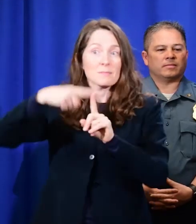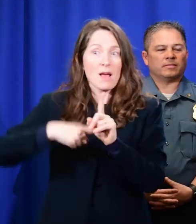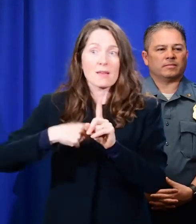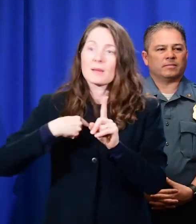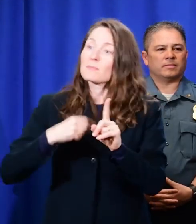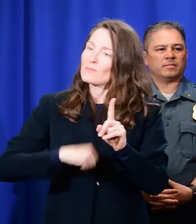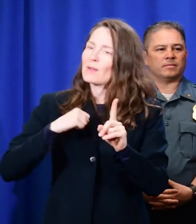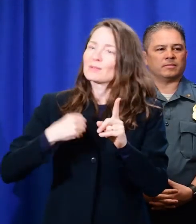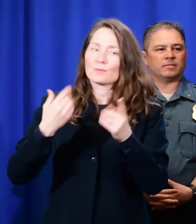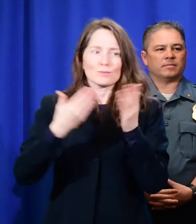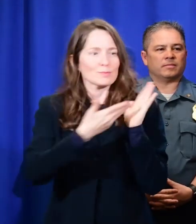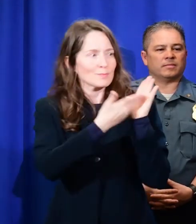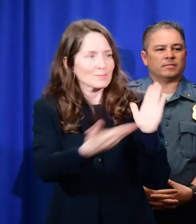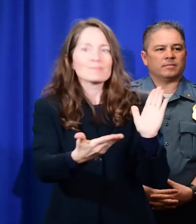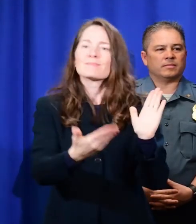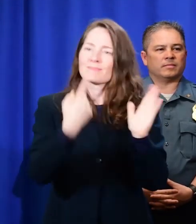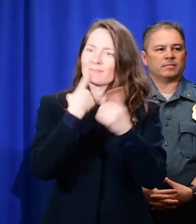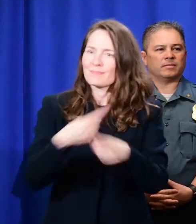it reads,